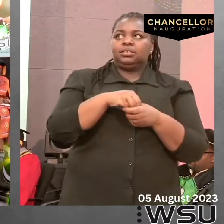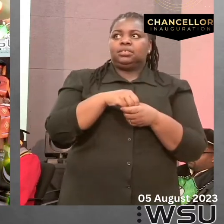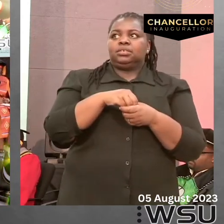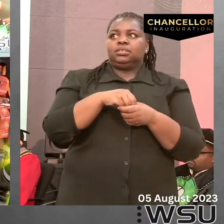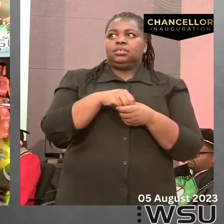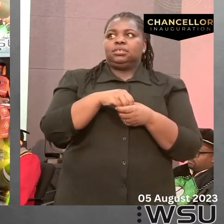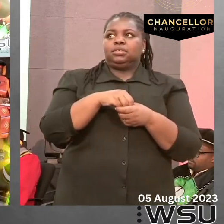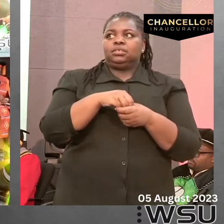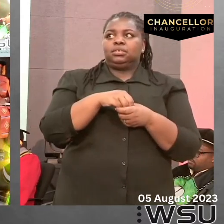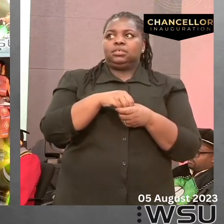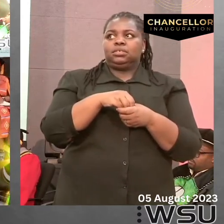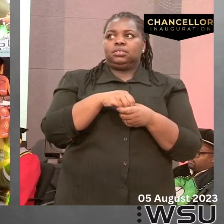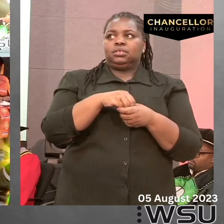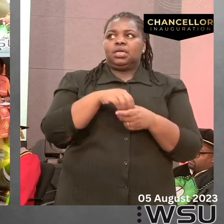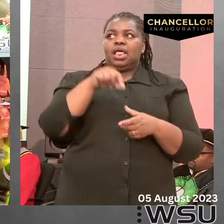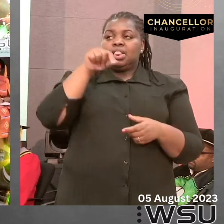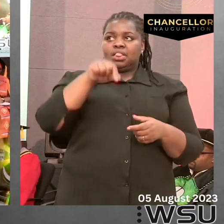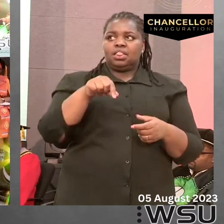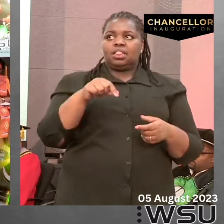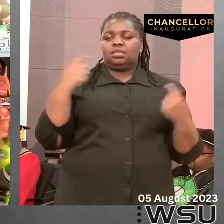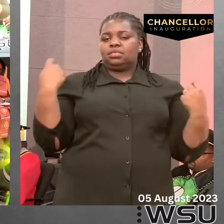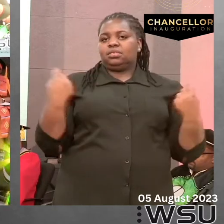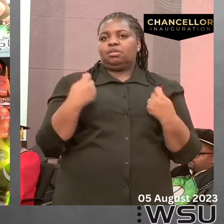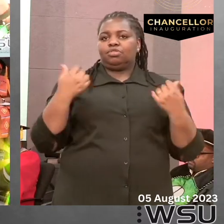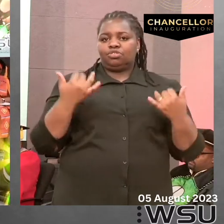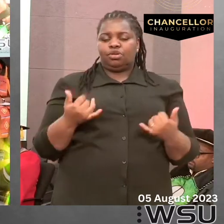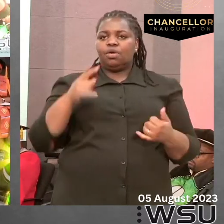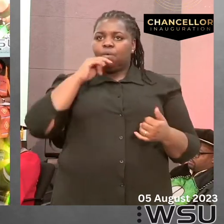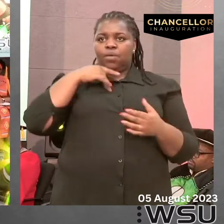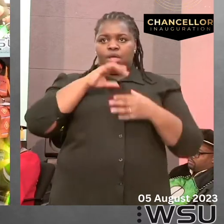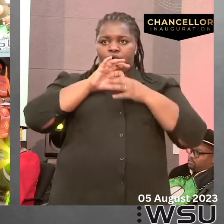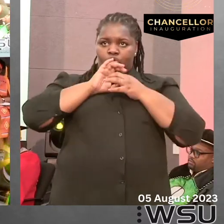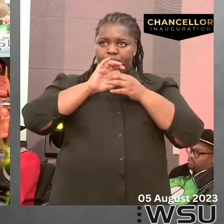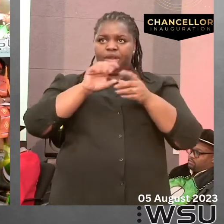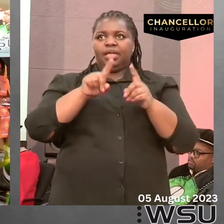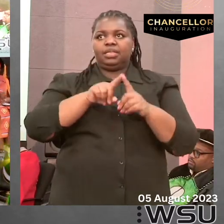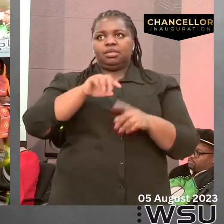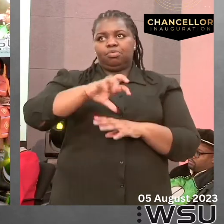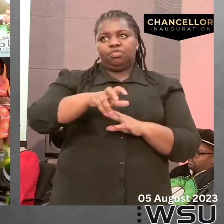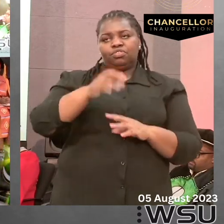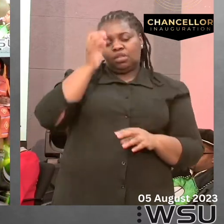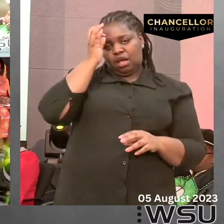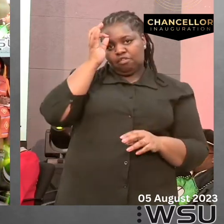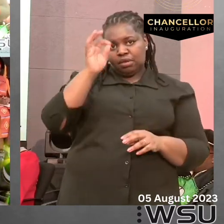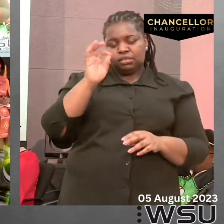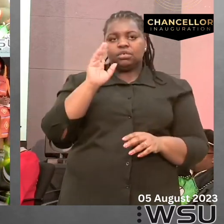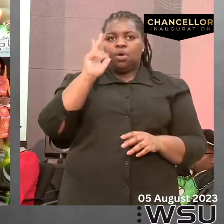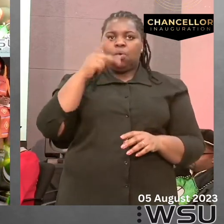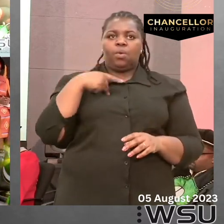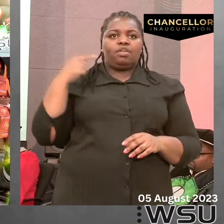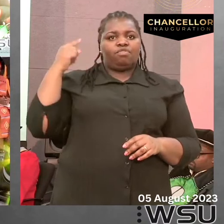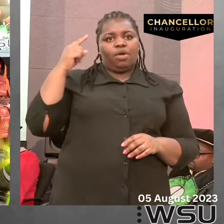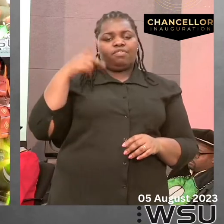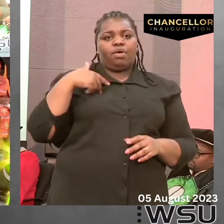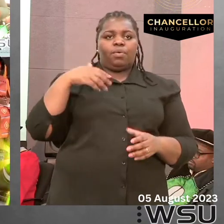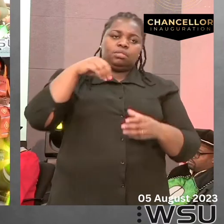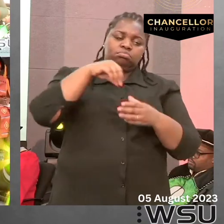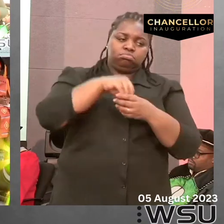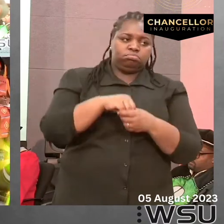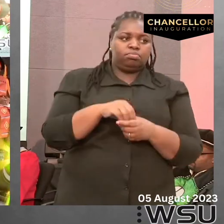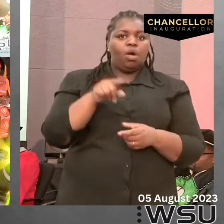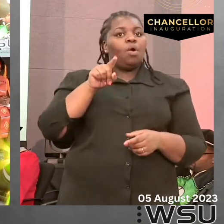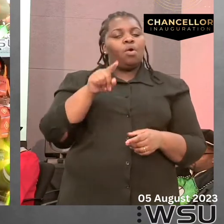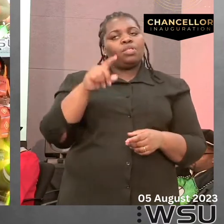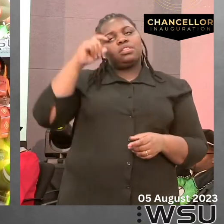this gathering today. We commit as provincial government that will forever be indebted on